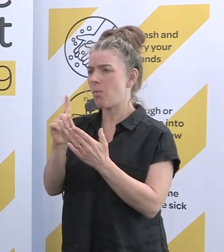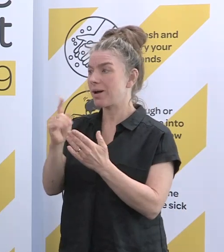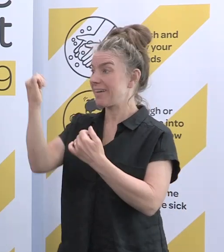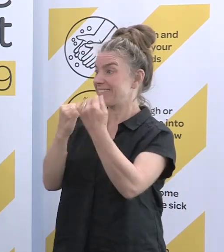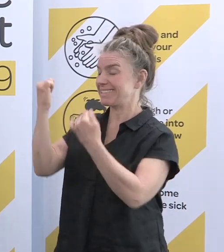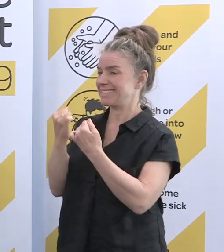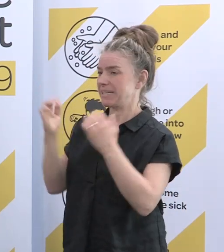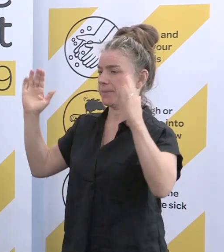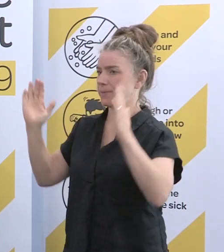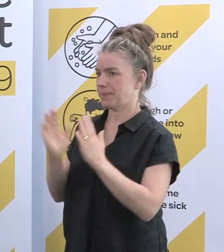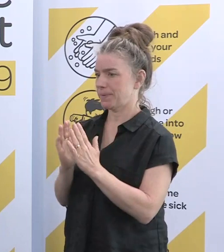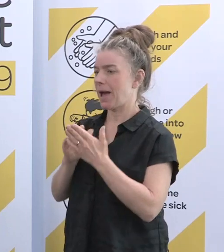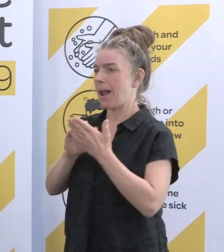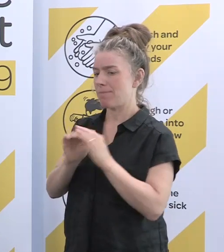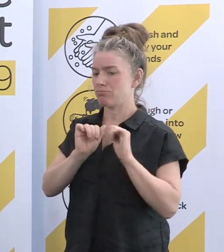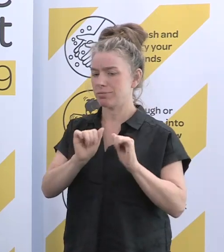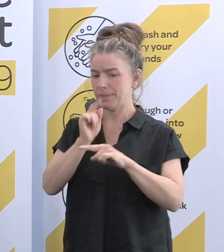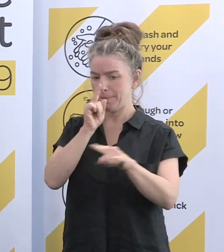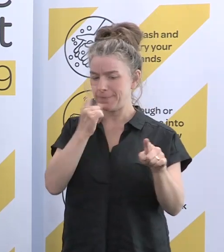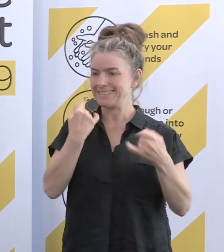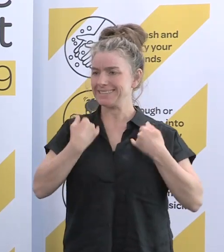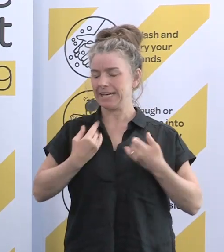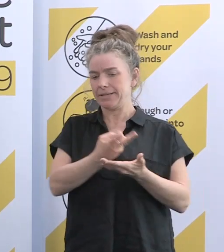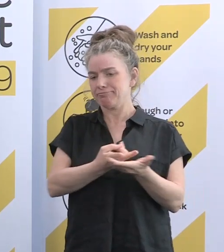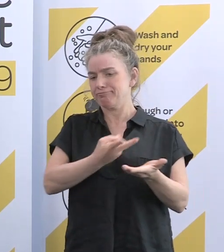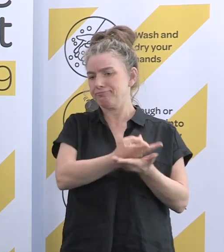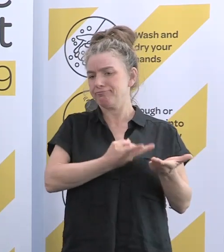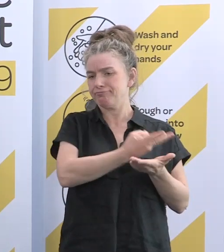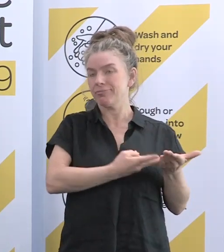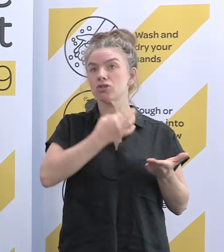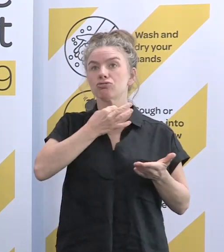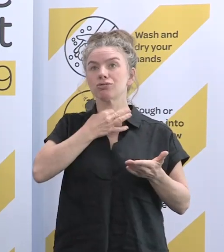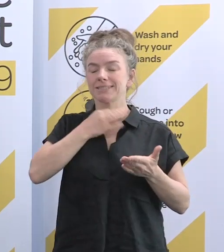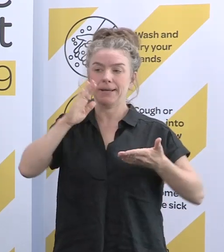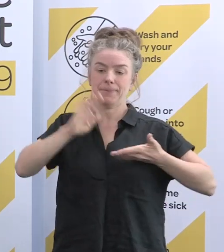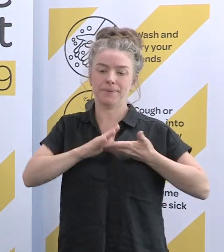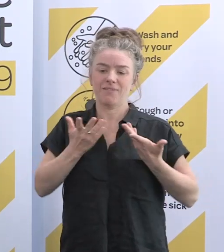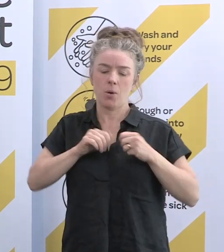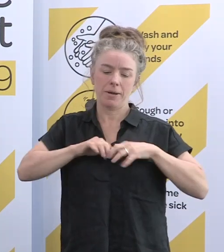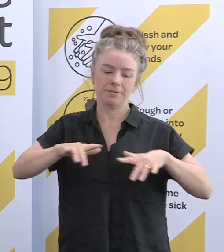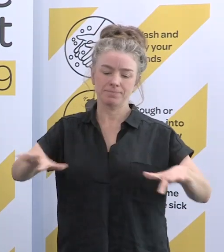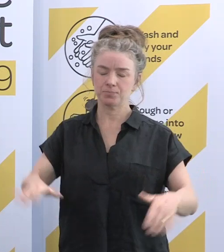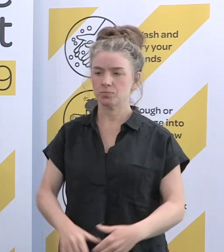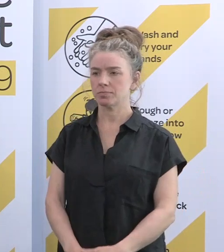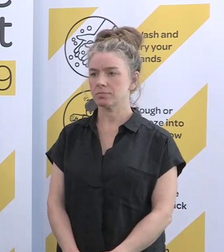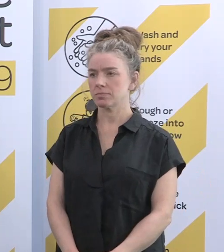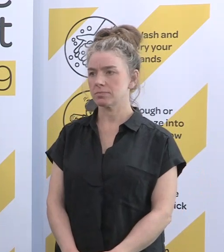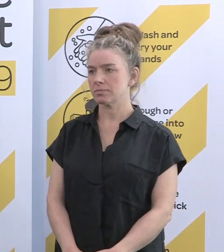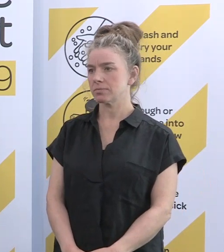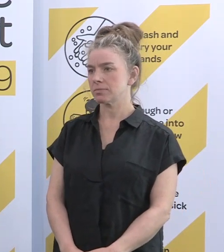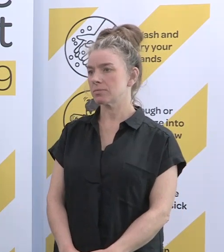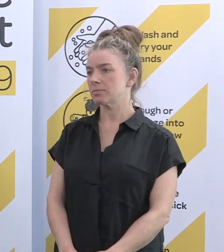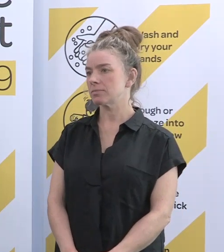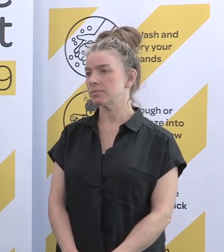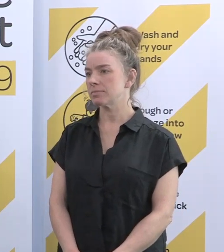visitors, and that's a way to protect, of course, people in the hospital and reduce the risk of any COVID-19 infection. The So how police does that commission connect says to that we should the be doing. dentist? Sorry,